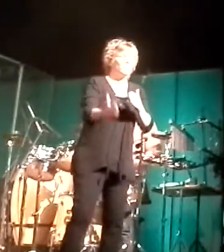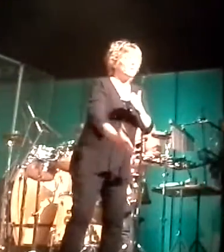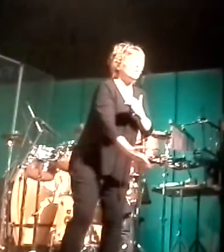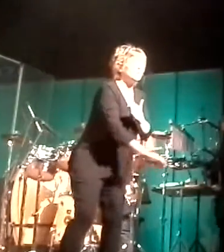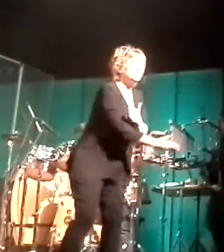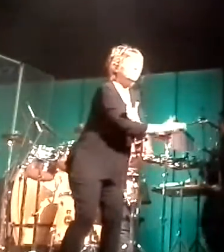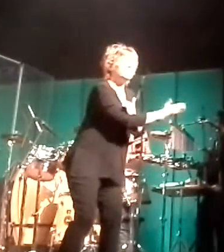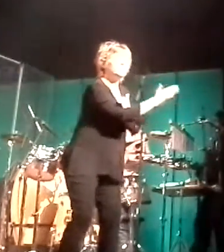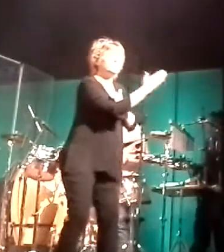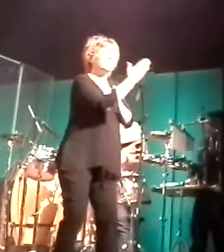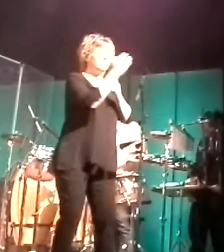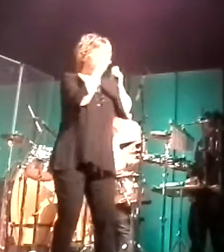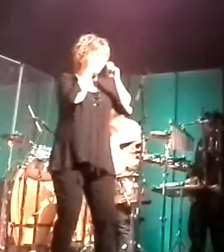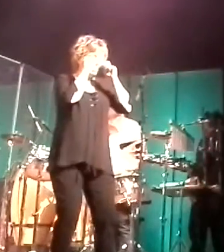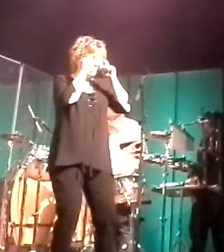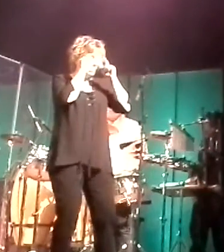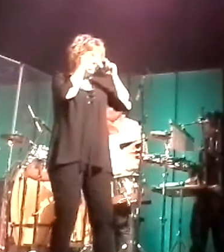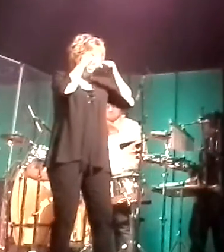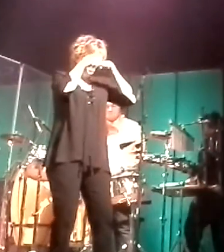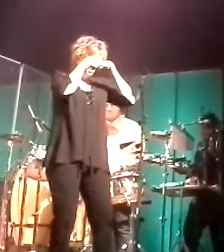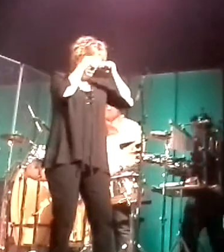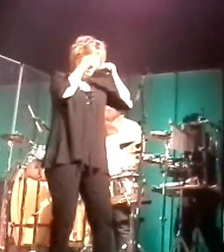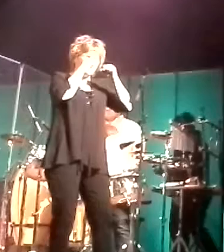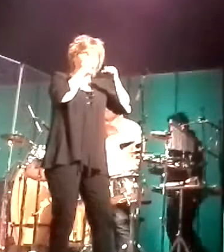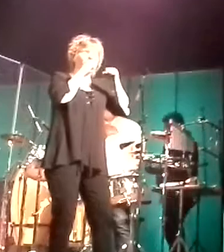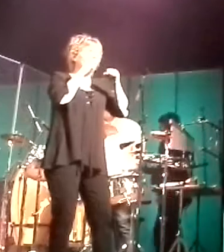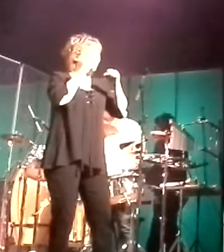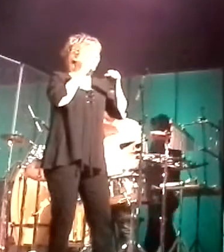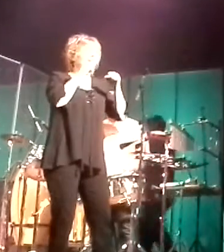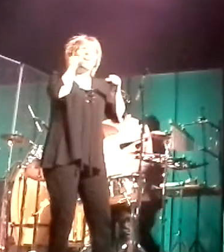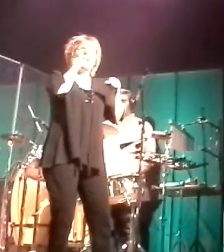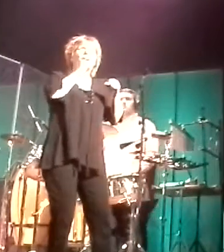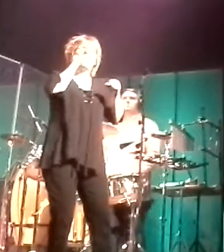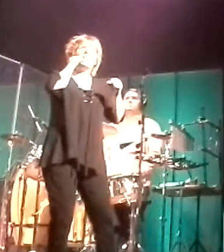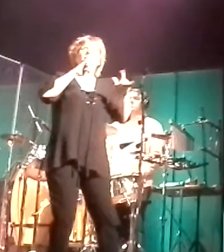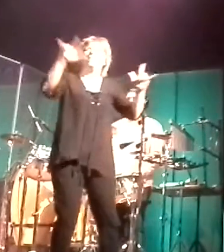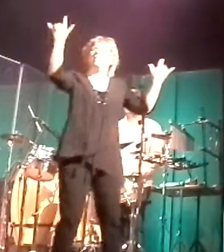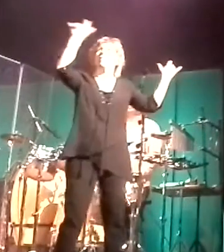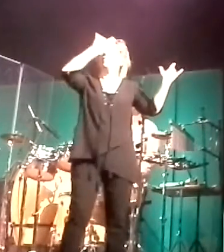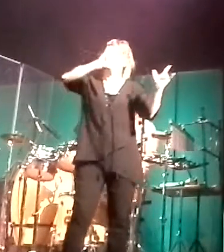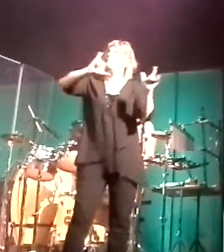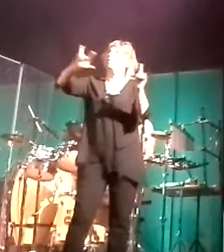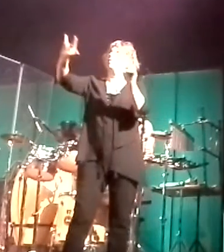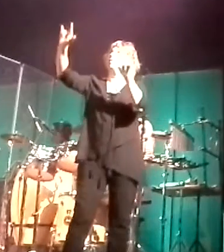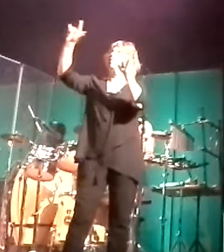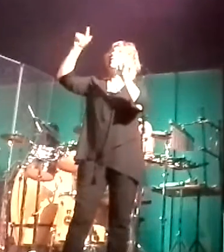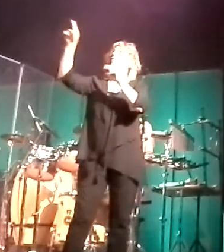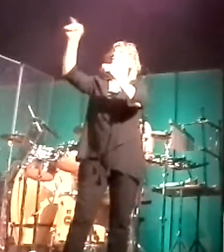I will wait and spend my days loving the world.